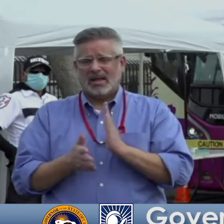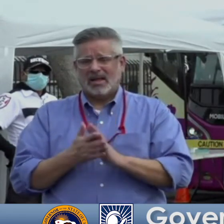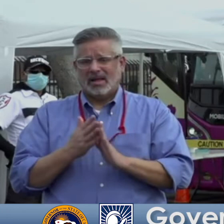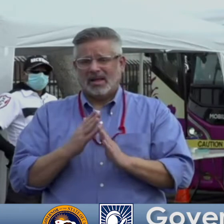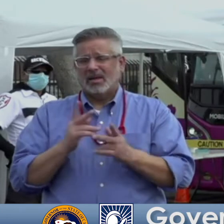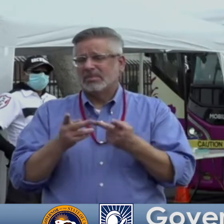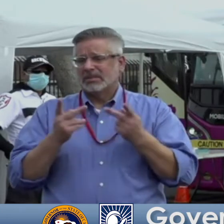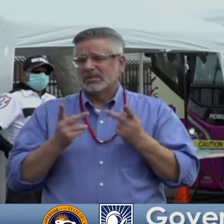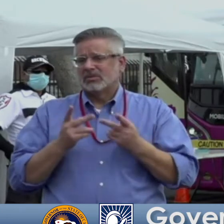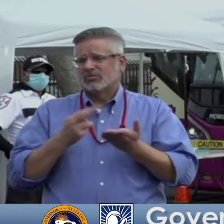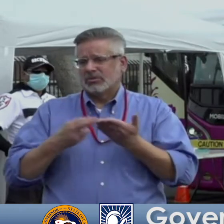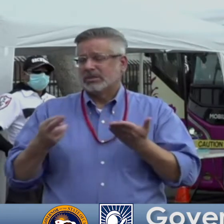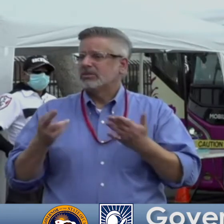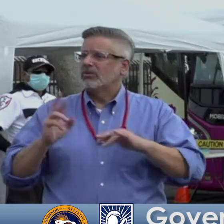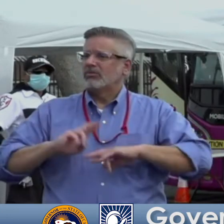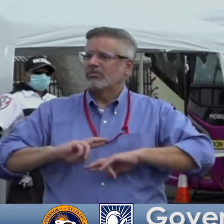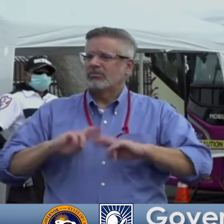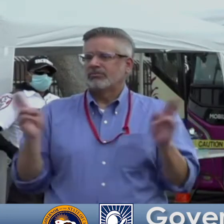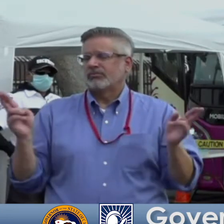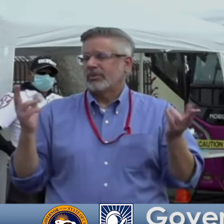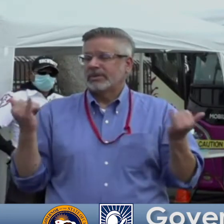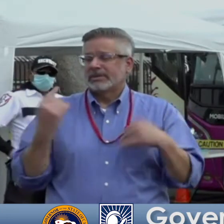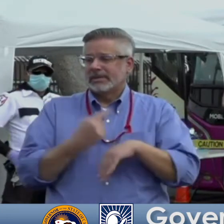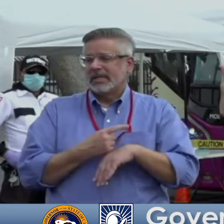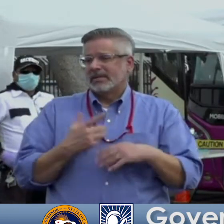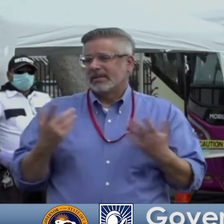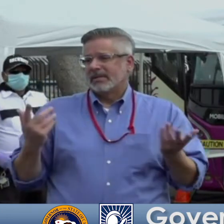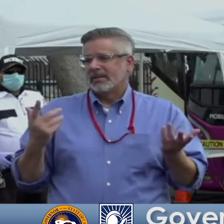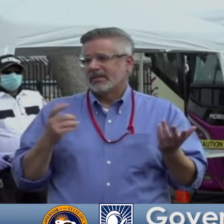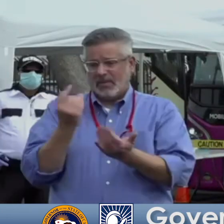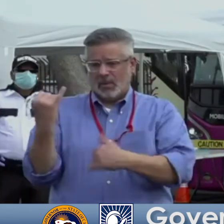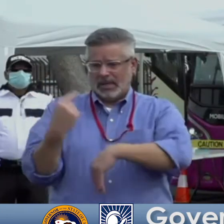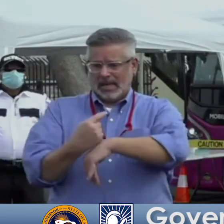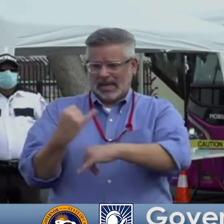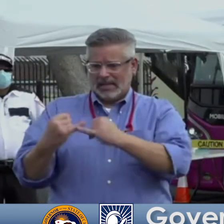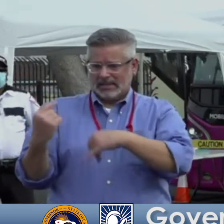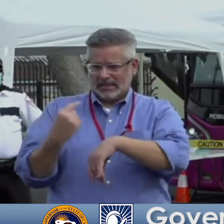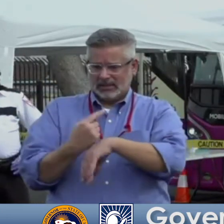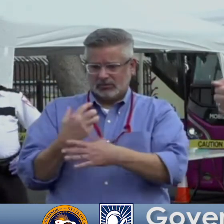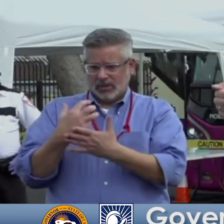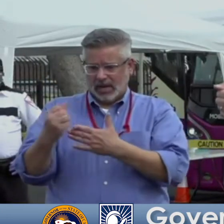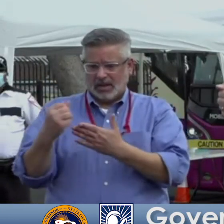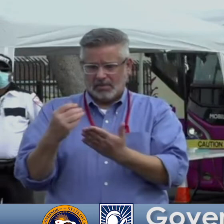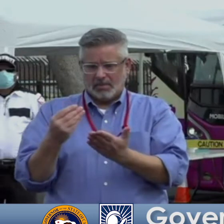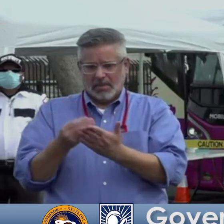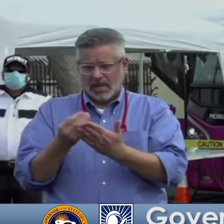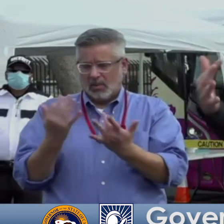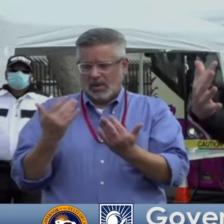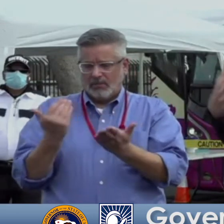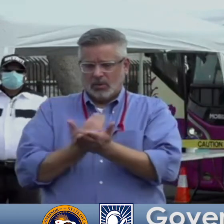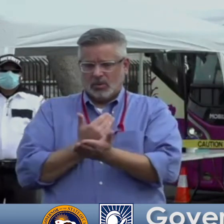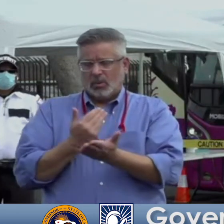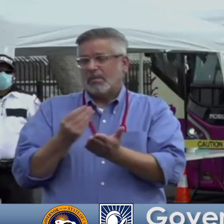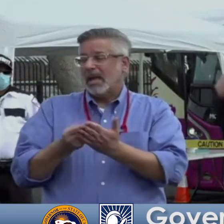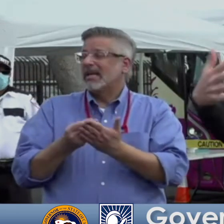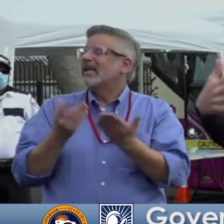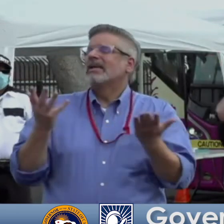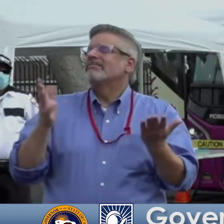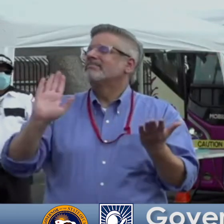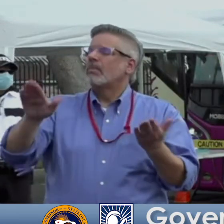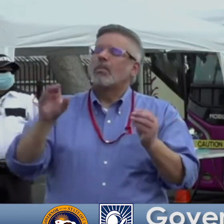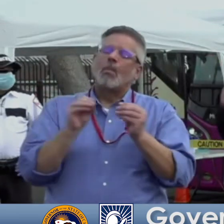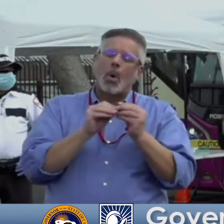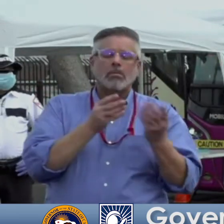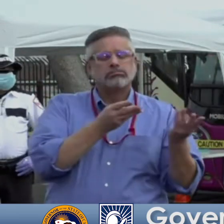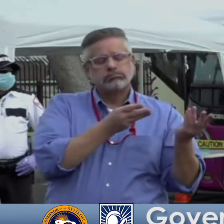we're in a position where the resources aren't a problem today, so just don't think about it as a run out of money and then we wait for new money. It's more of a